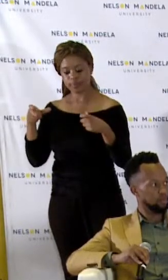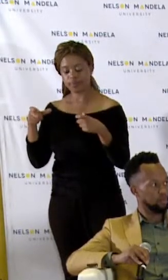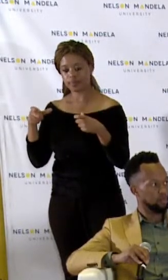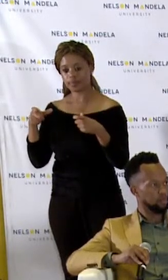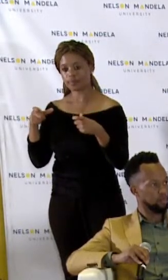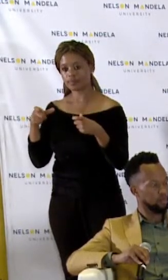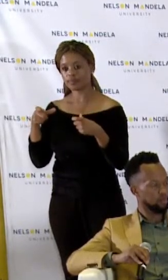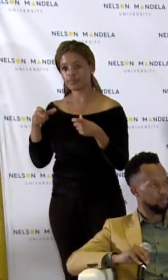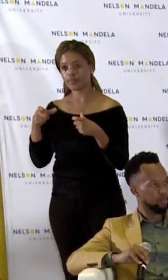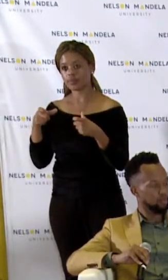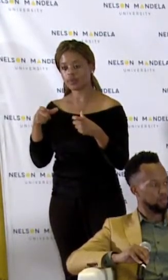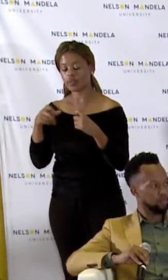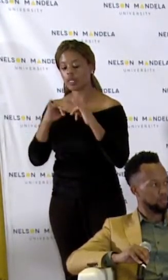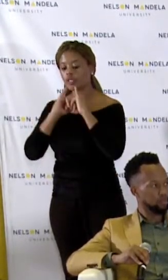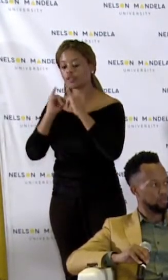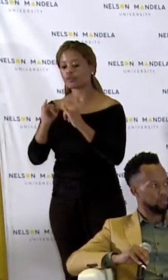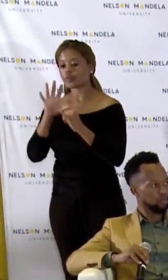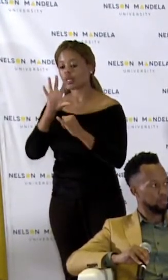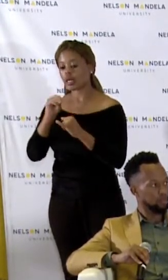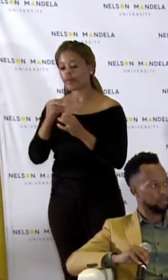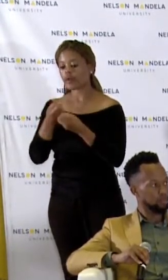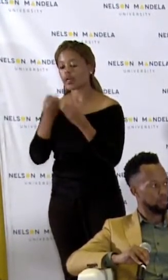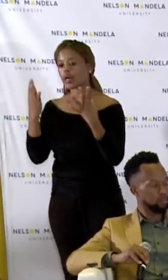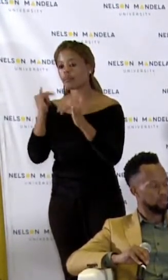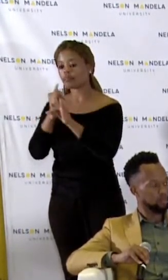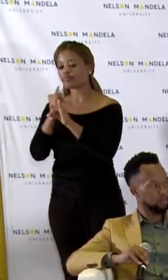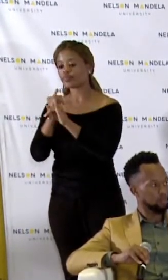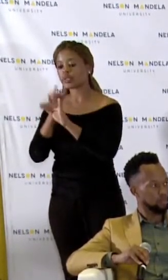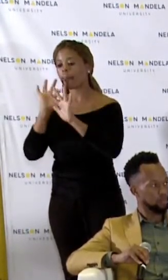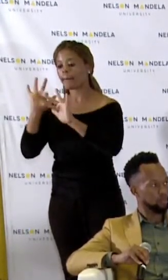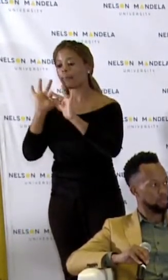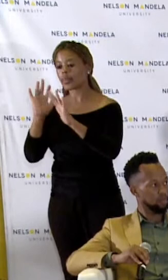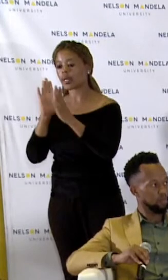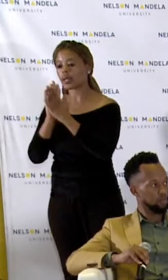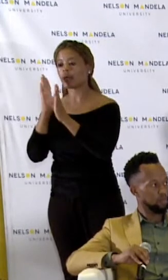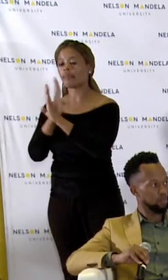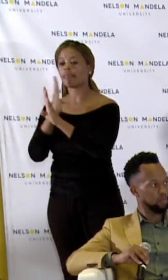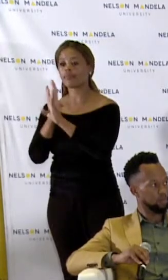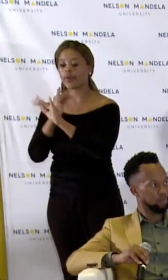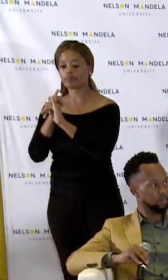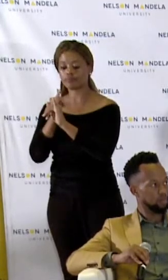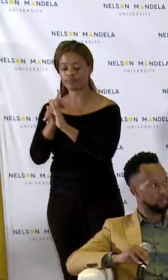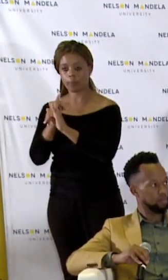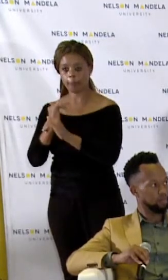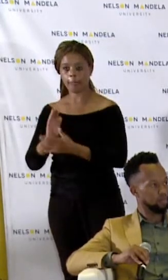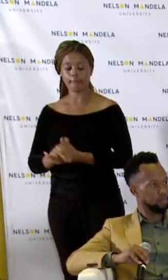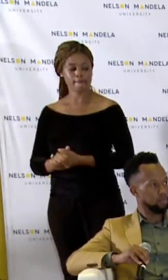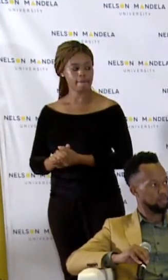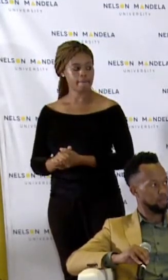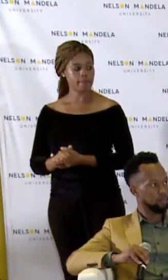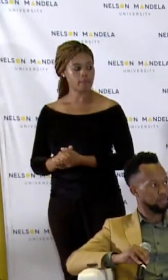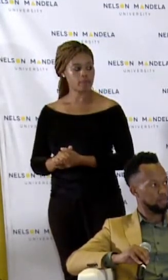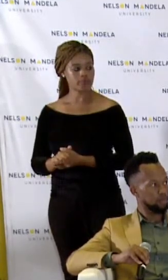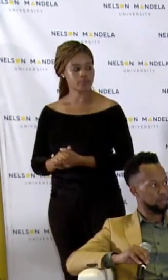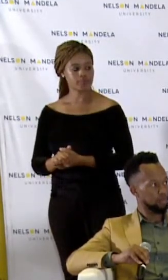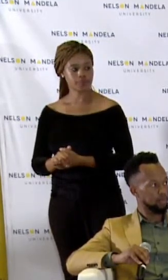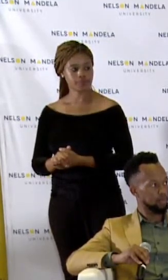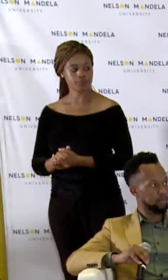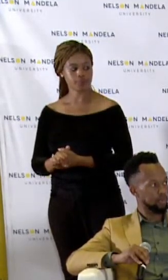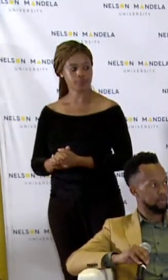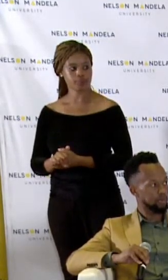instruments. We have a number of institutions, public and private institutions. What I would